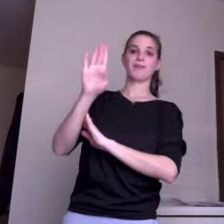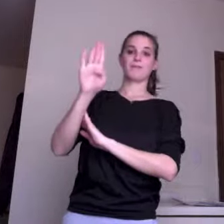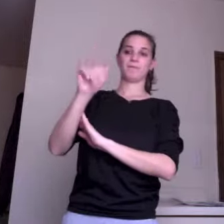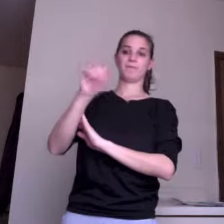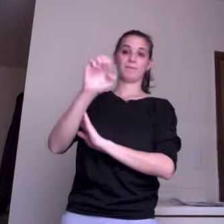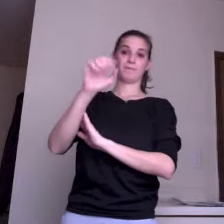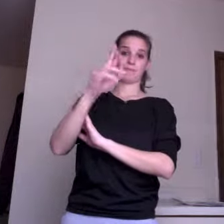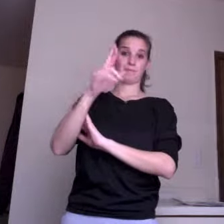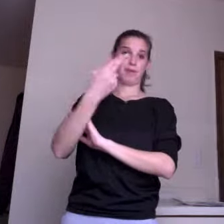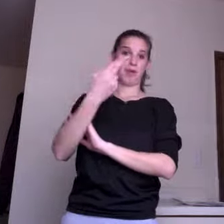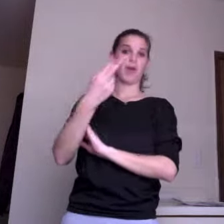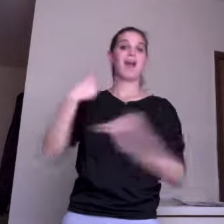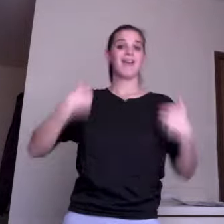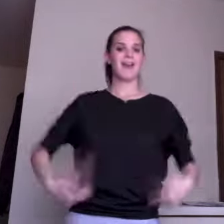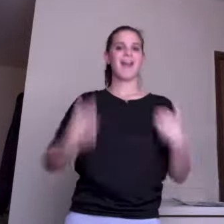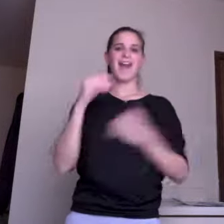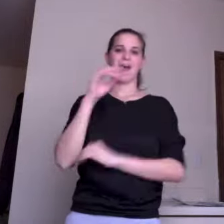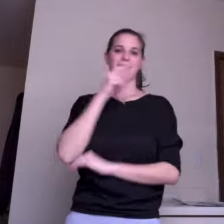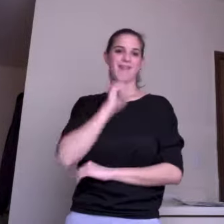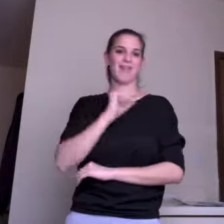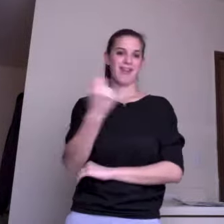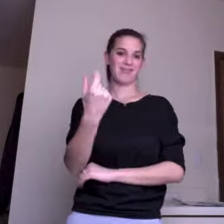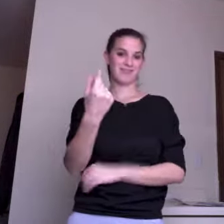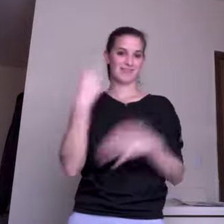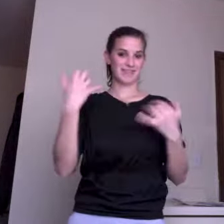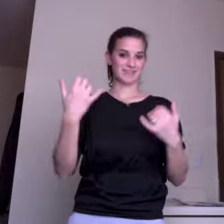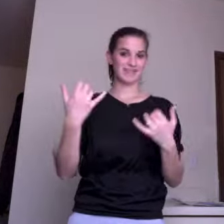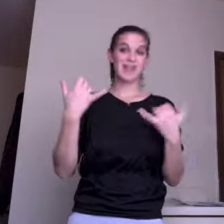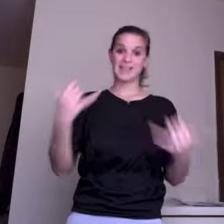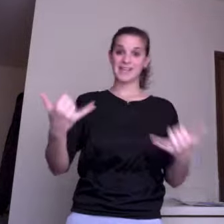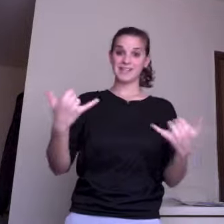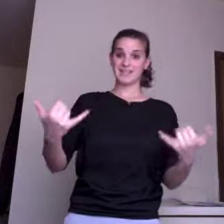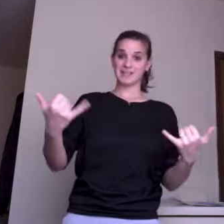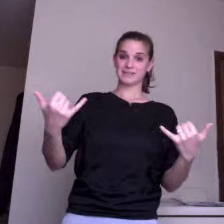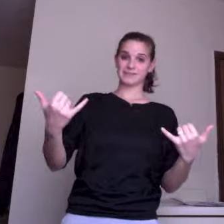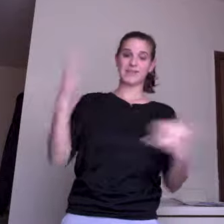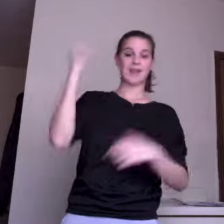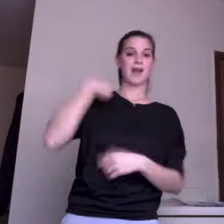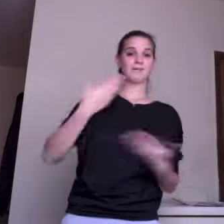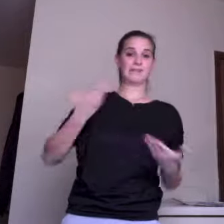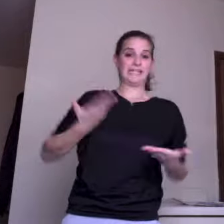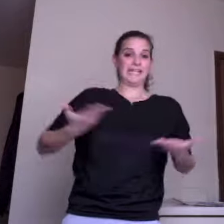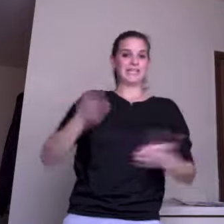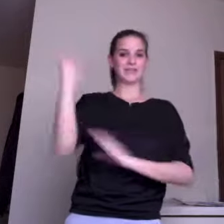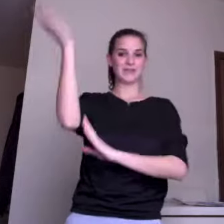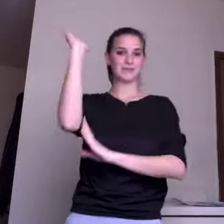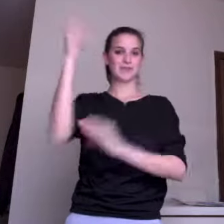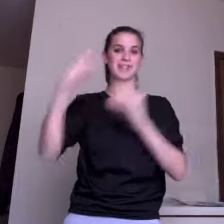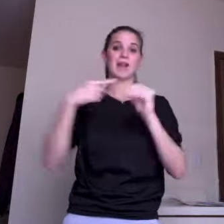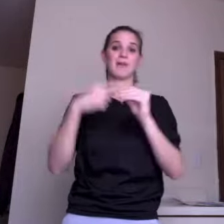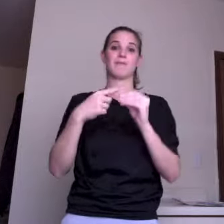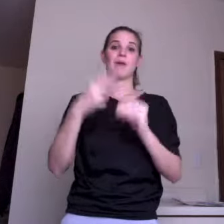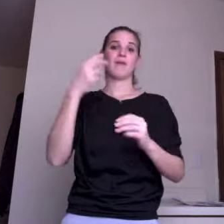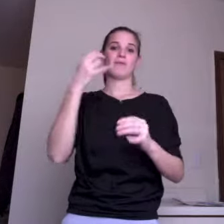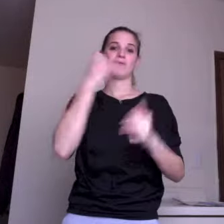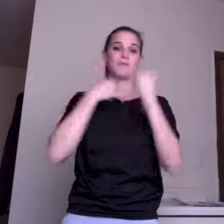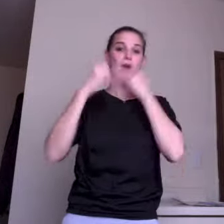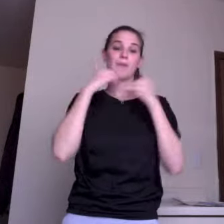years old. I came here today to talk about what's wrong with our food system. First of all, I would like to say that I'm really amazed at how